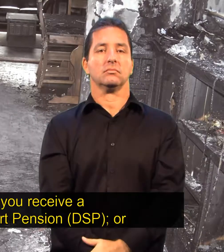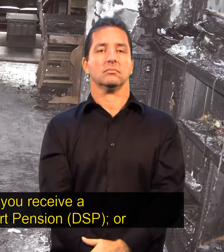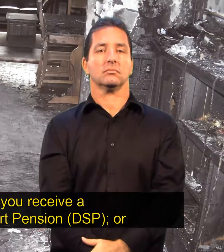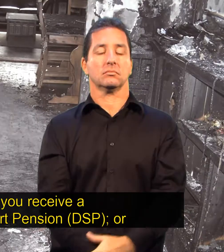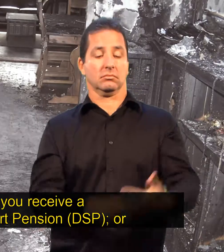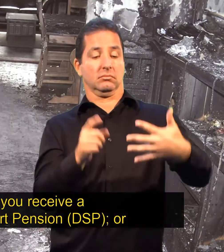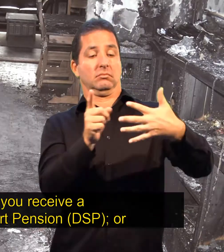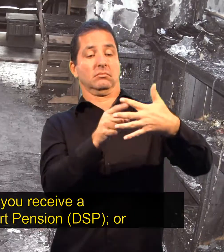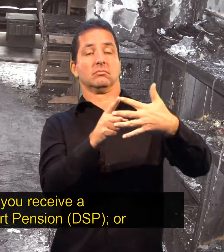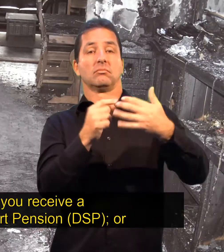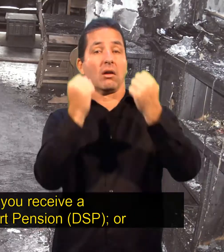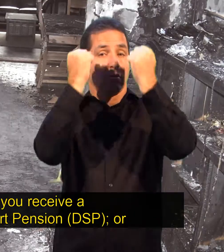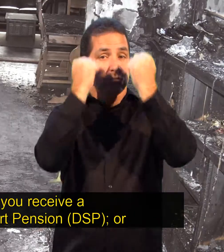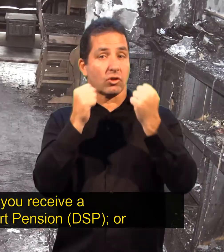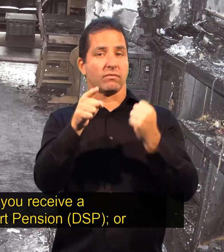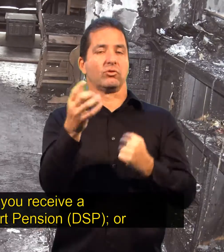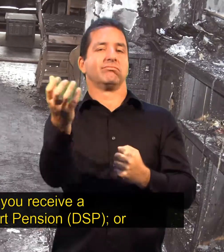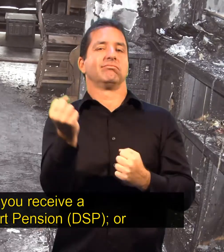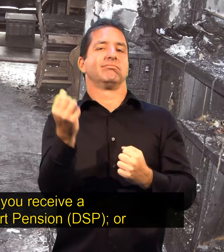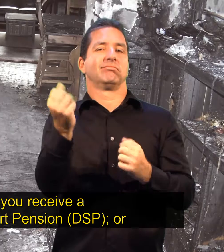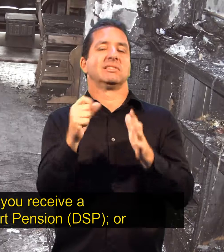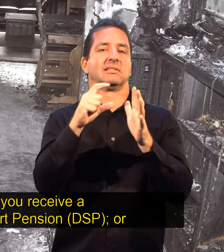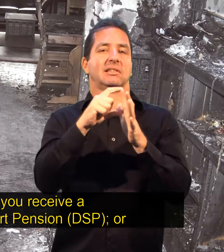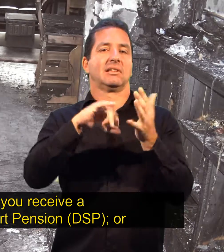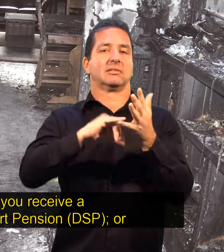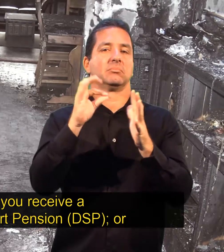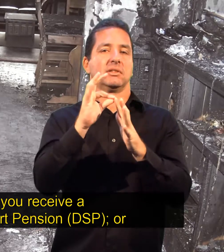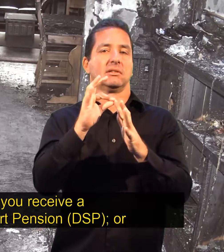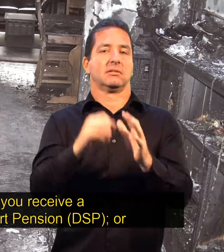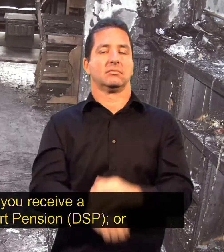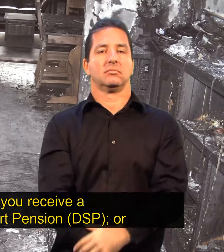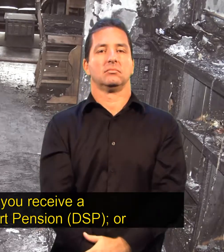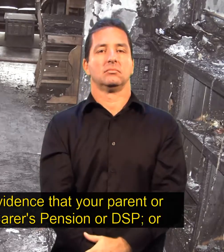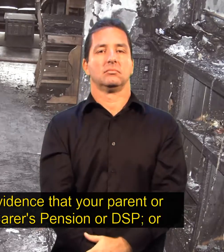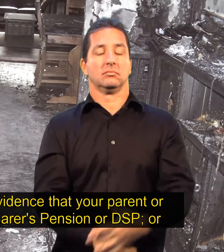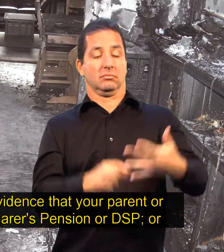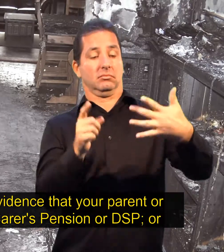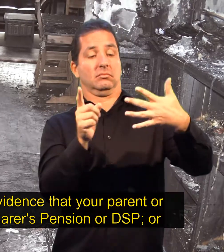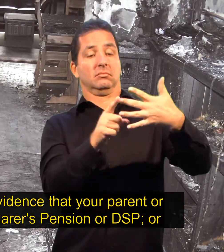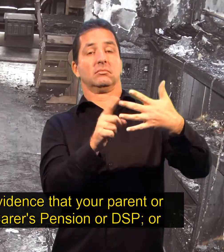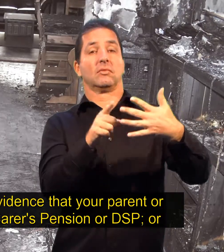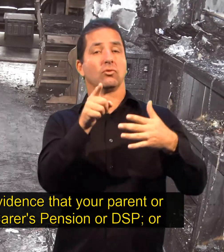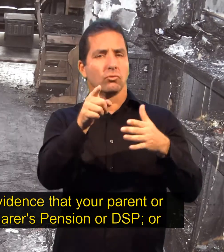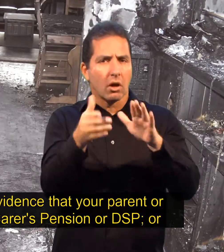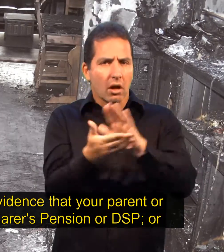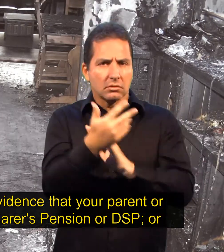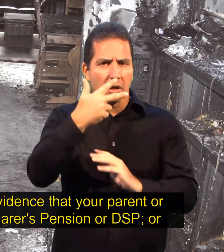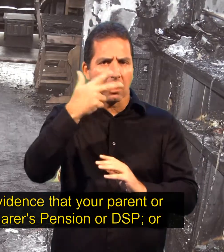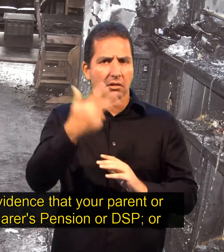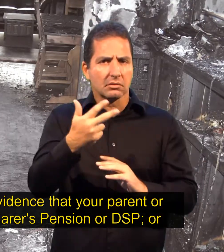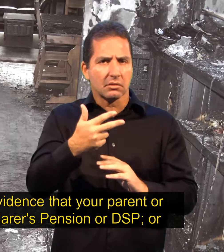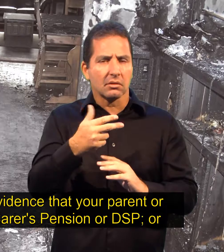or evidence that you received the Disability Support Pension, DSP, or if you are under